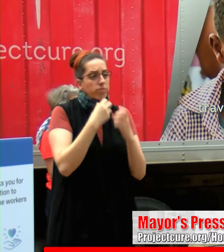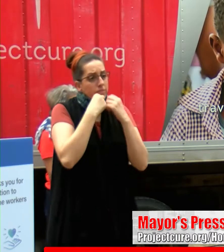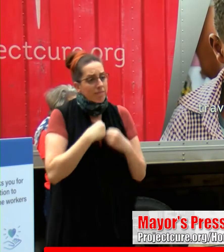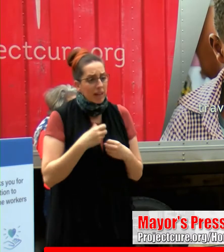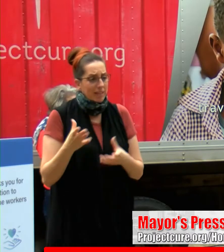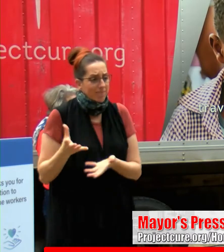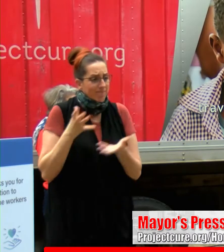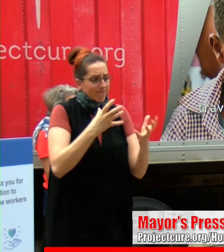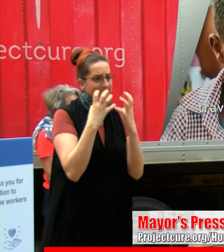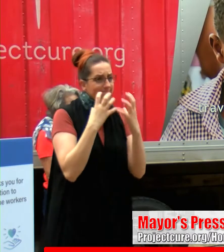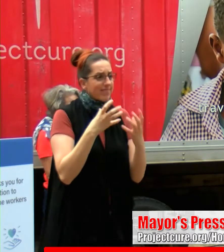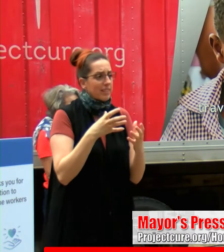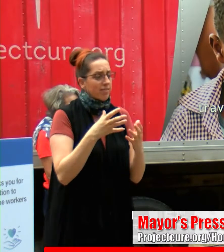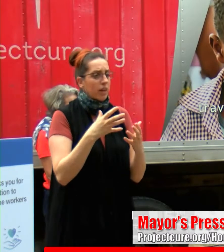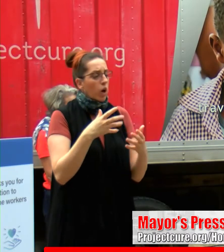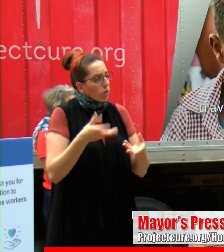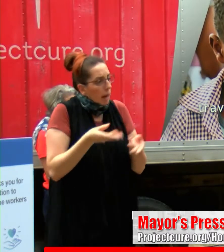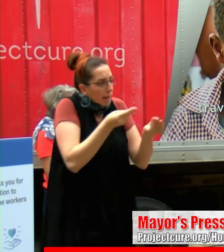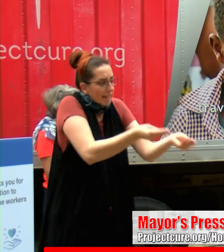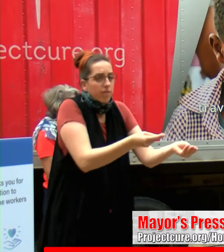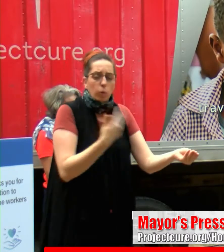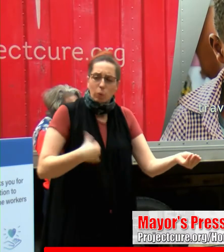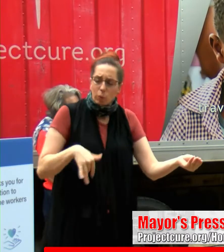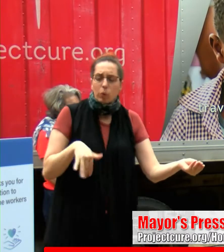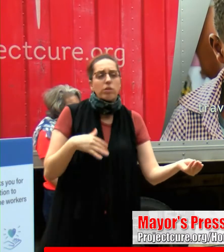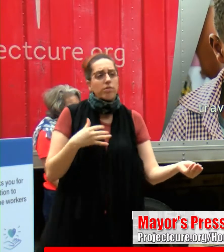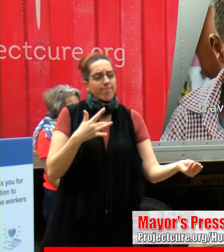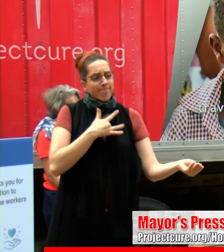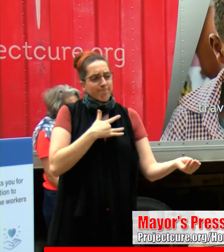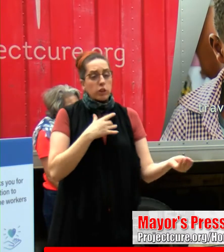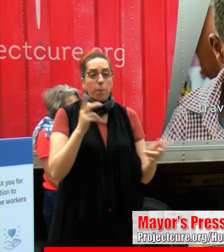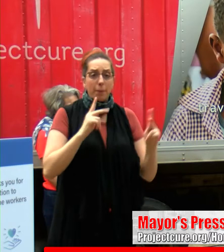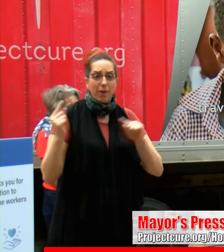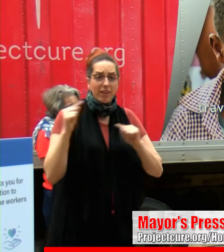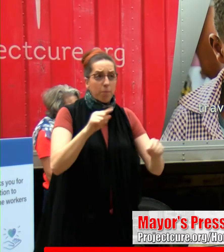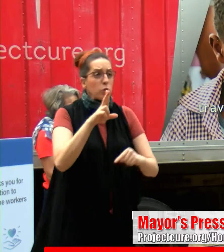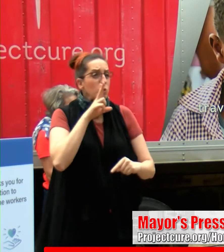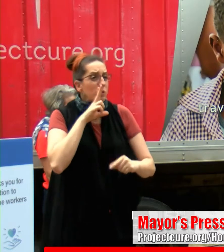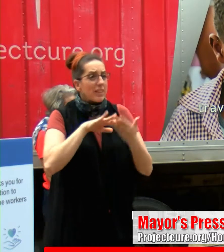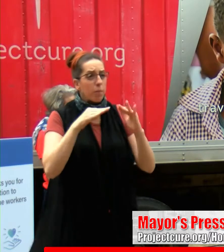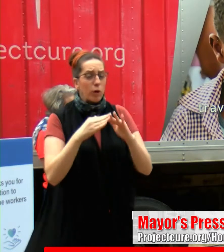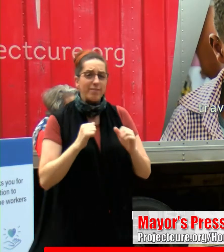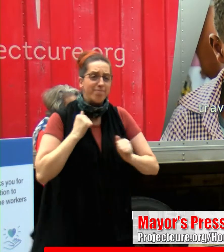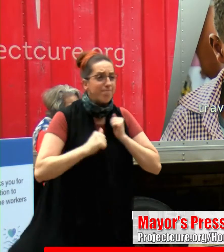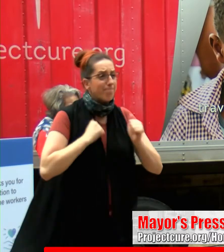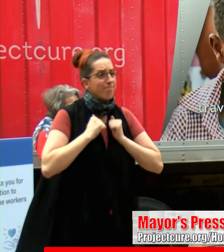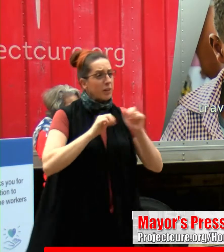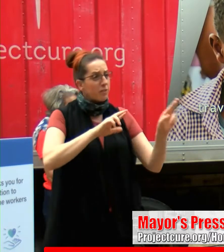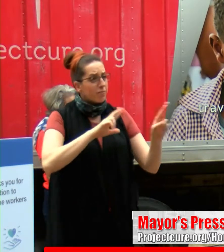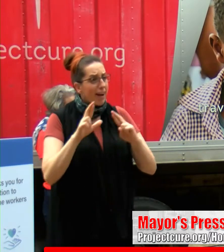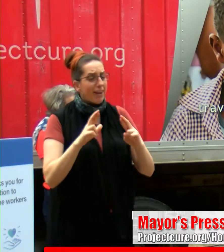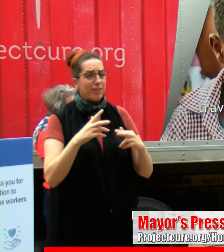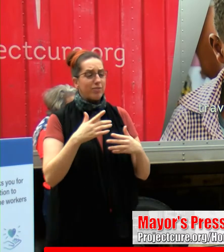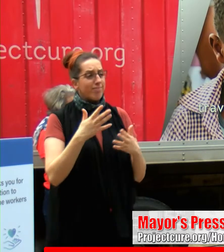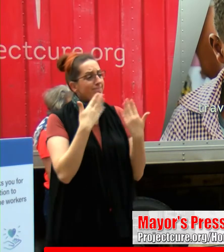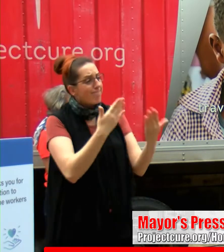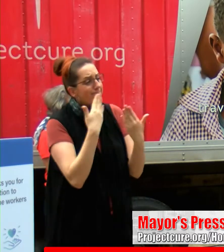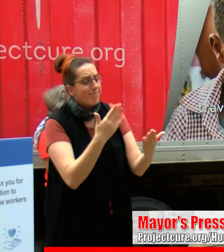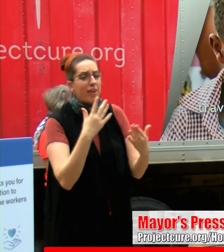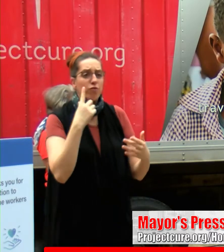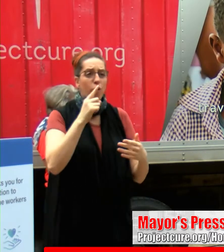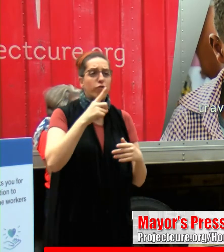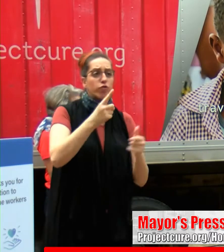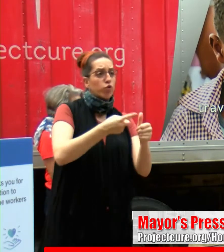So to the Houston community who has come out here and been here and just stepped up, showing their appreciation for the